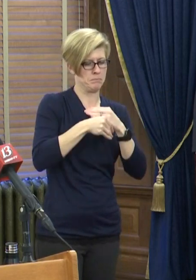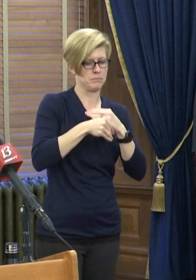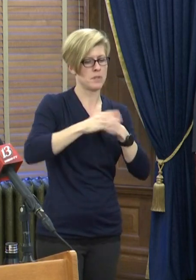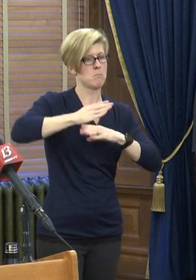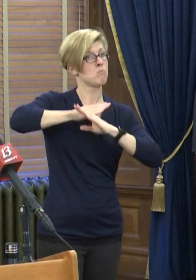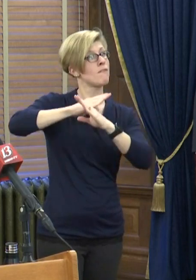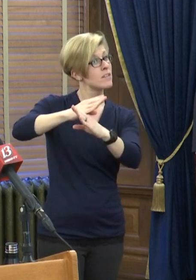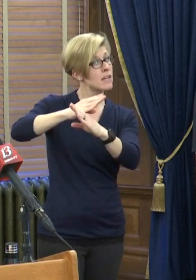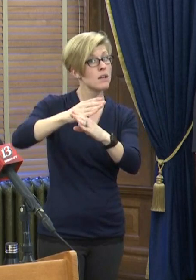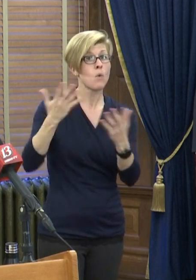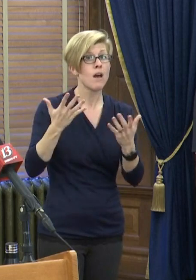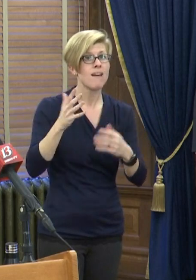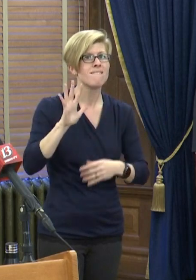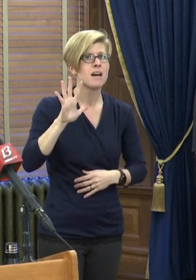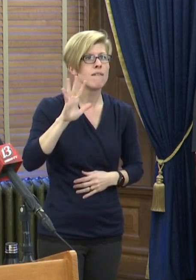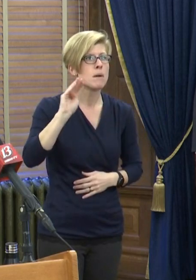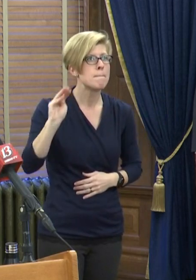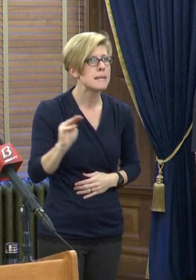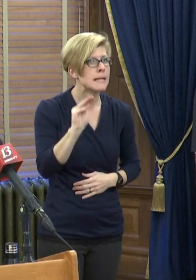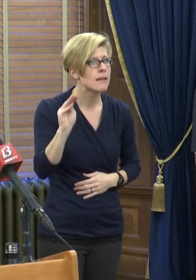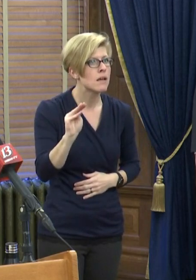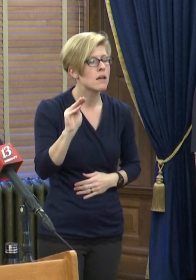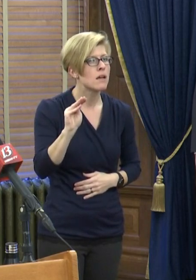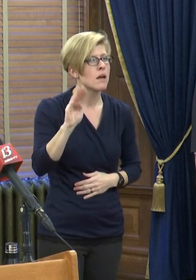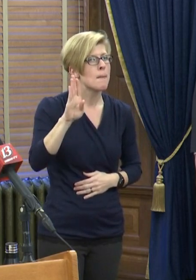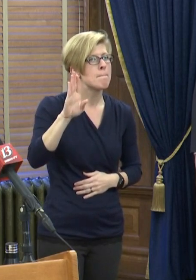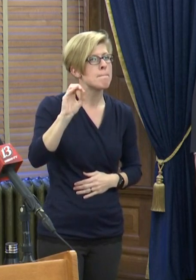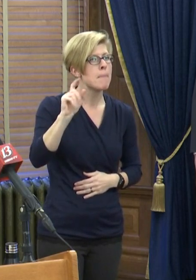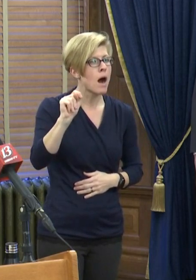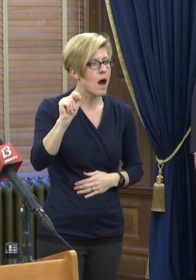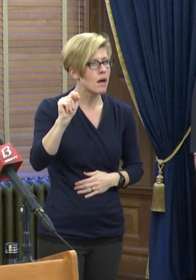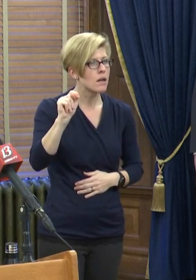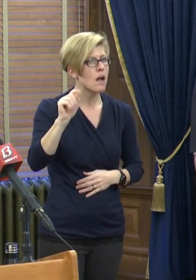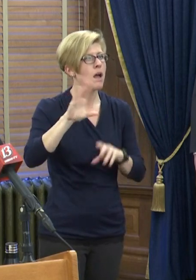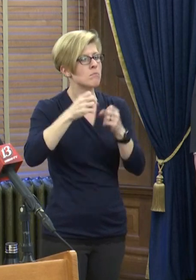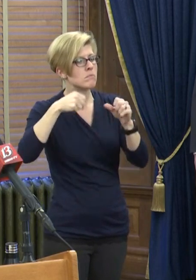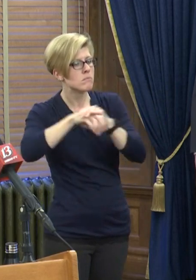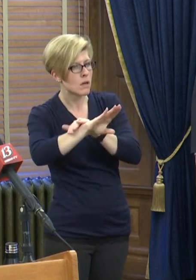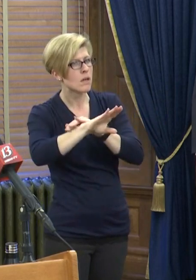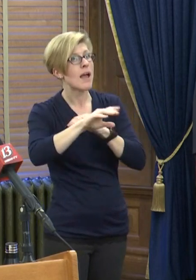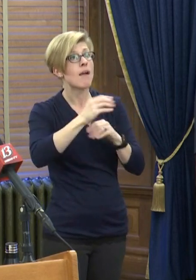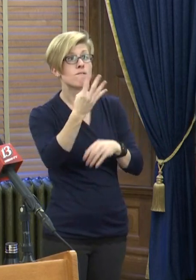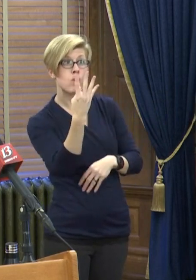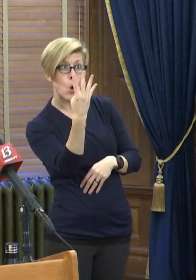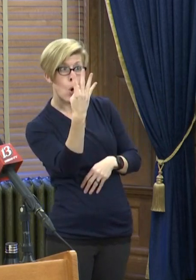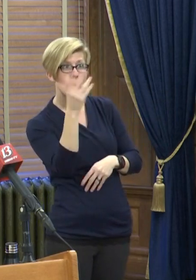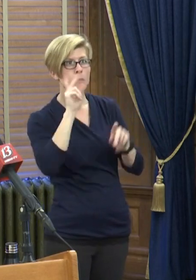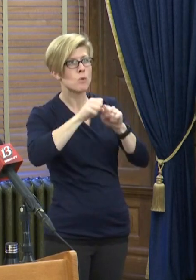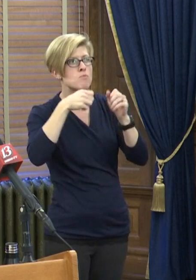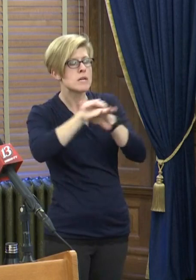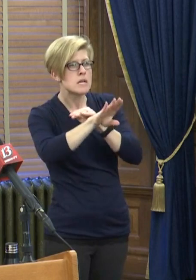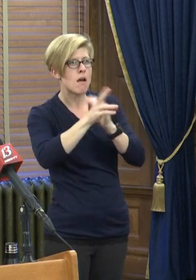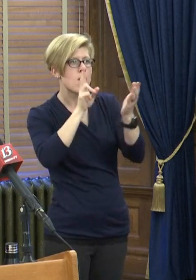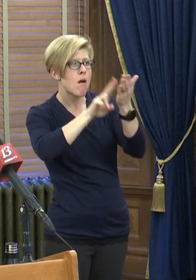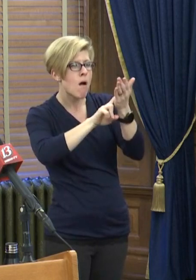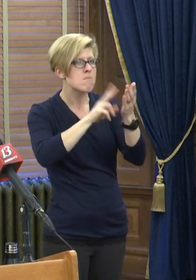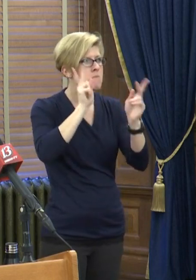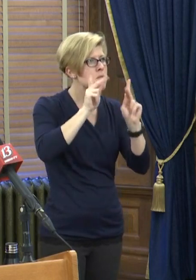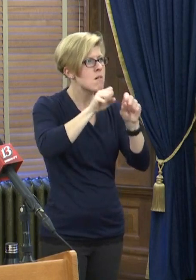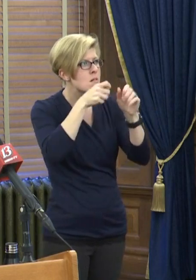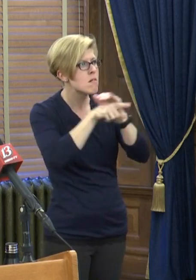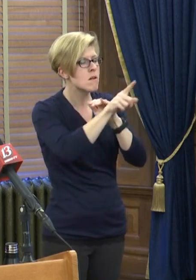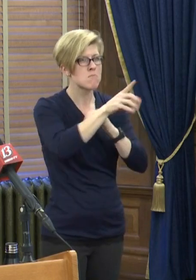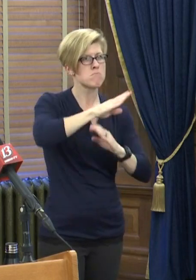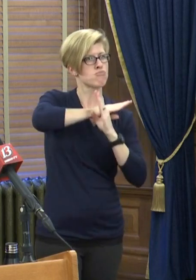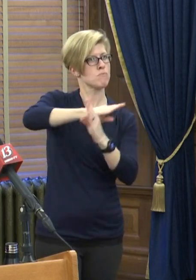nearly 5 million bot attacks or fraudulent attempts to log into the system. Despite